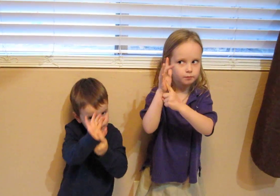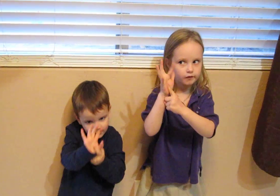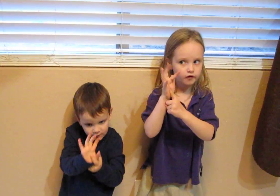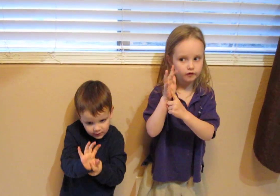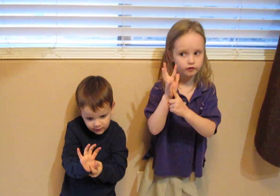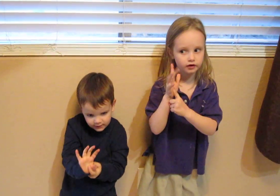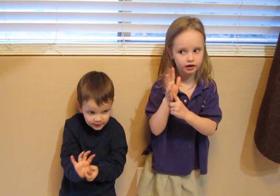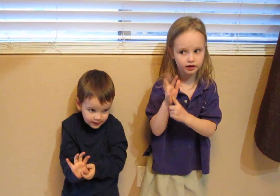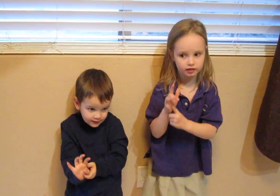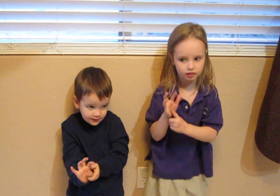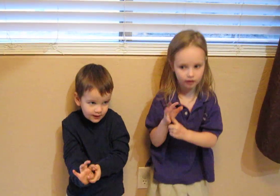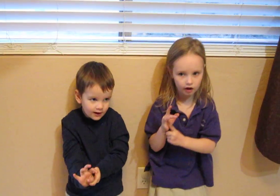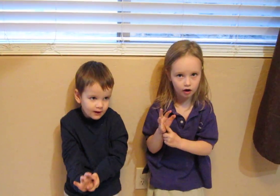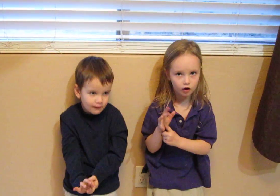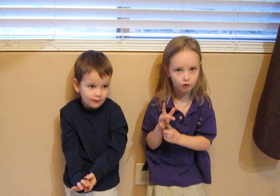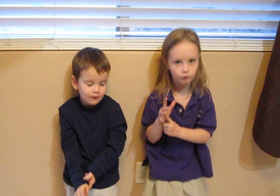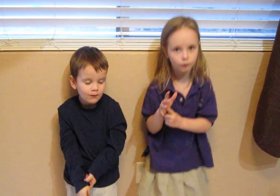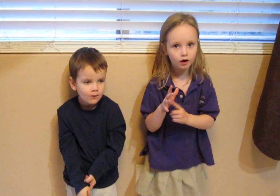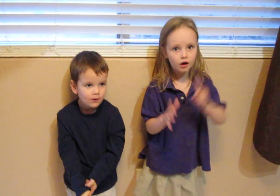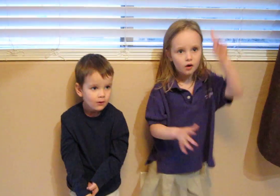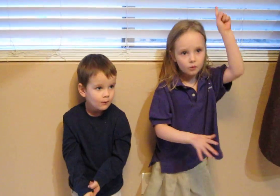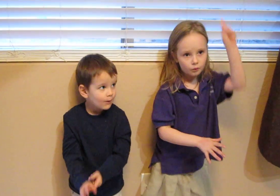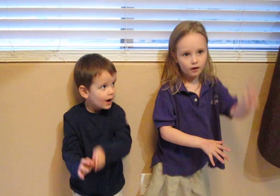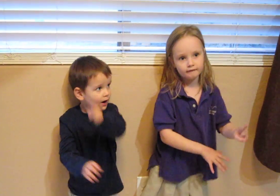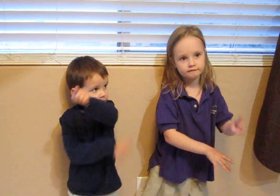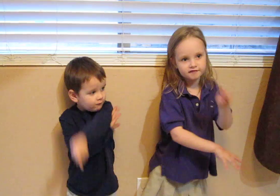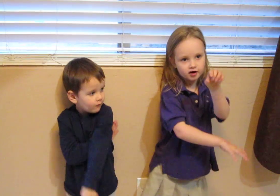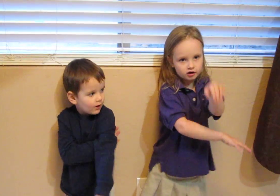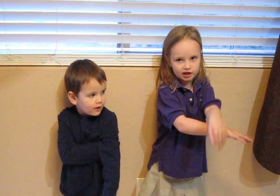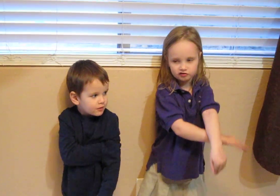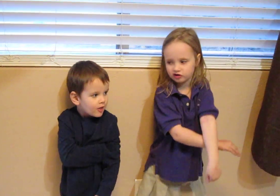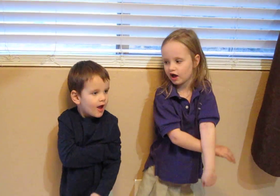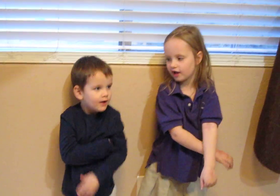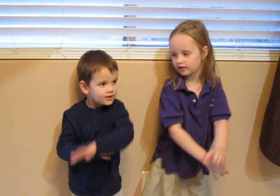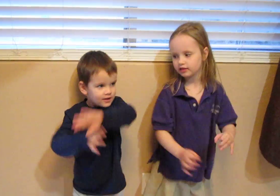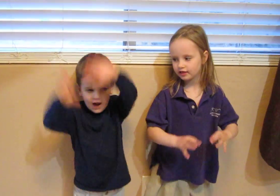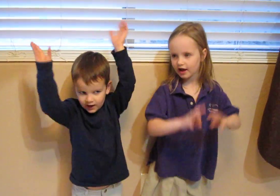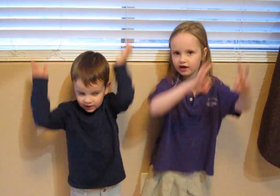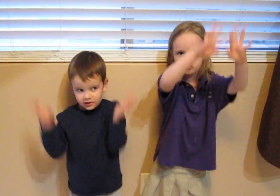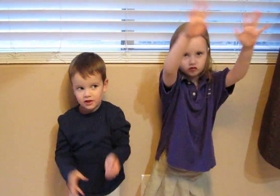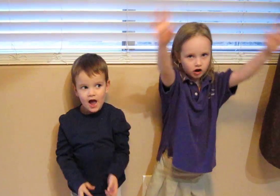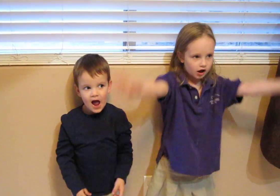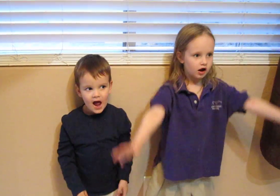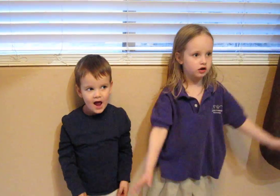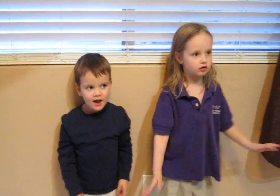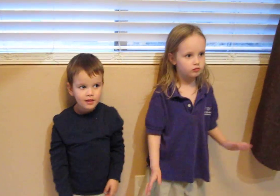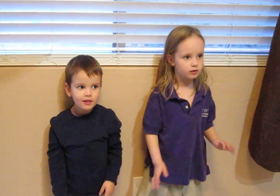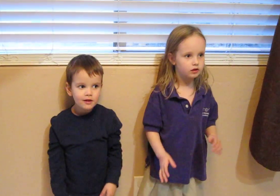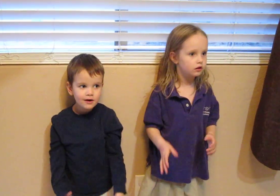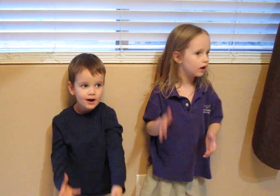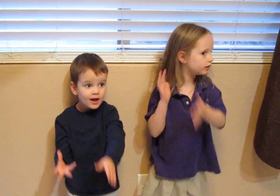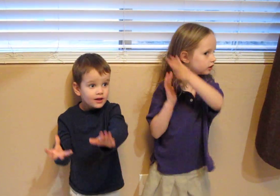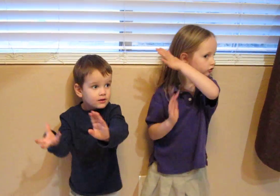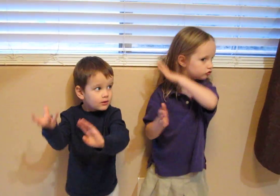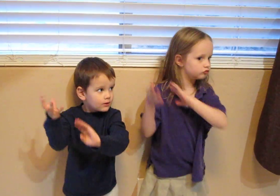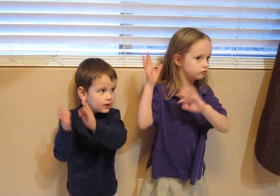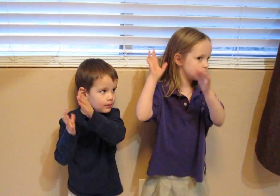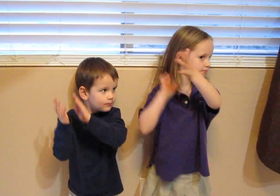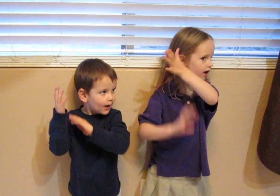burning low, one-fourth-night-day-shed, to remind